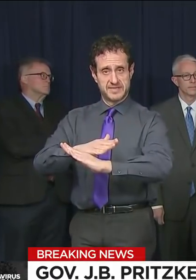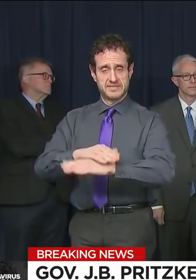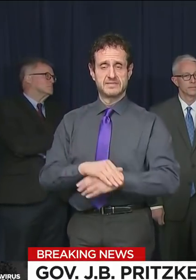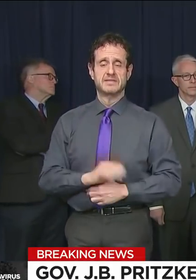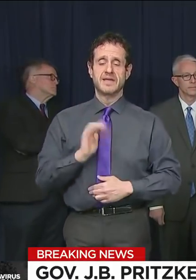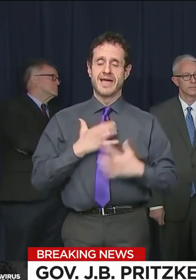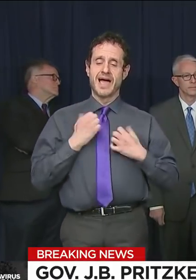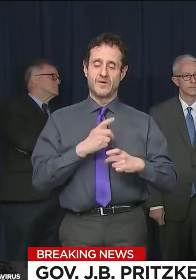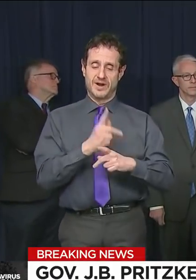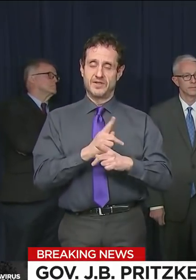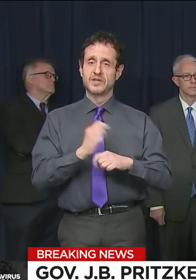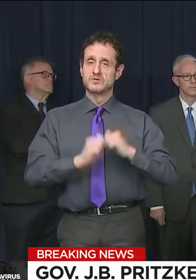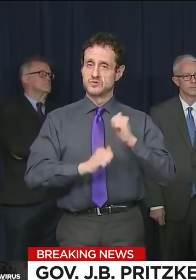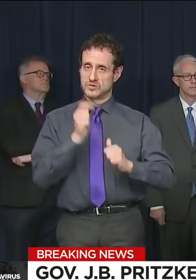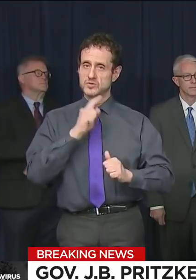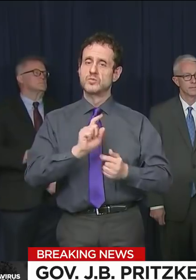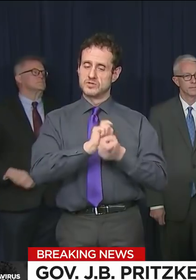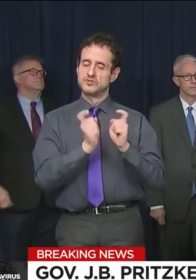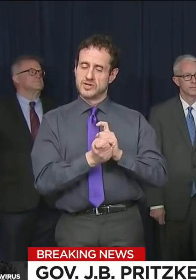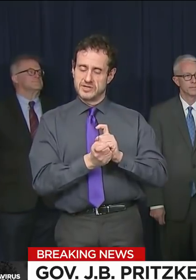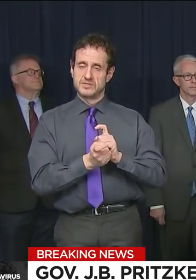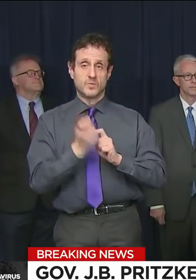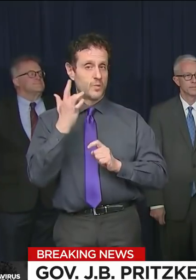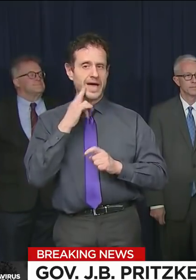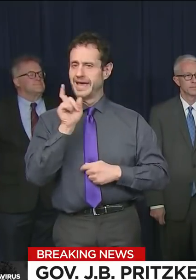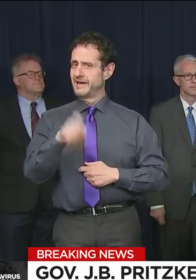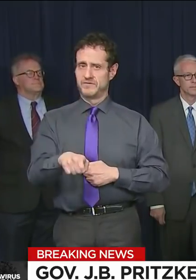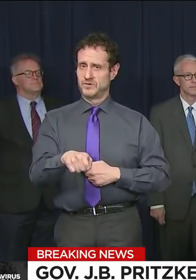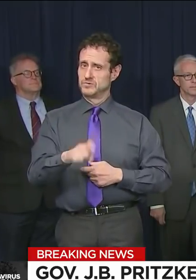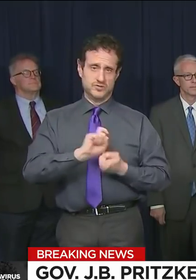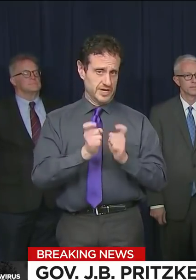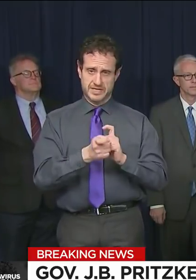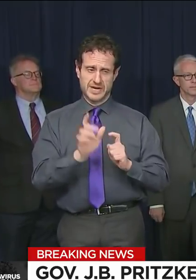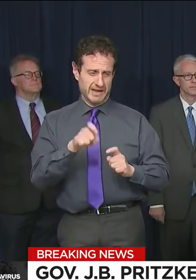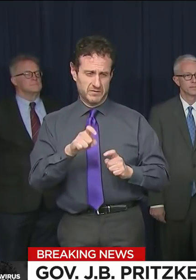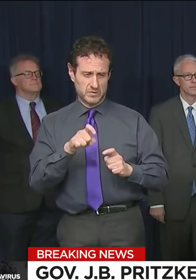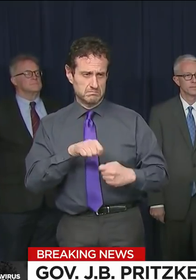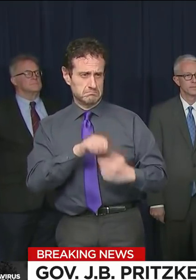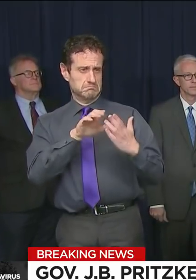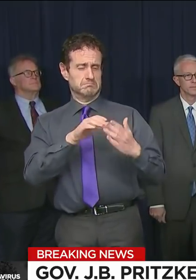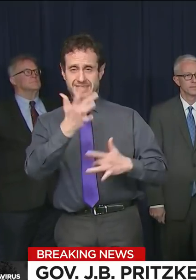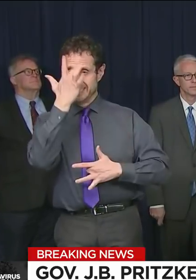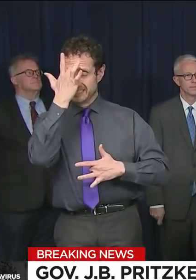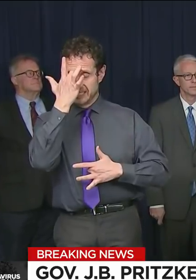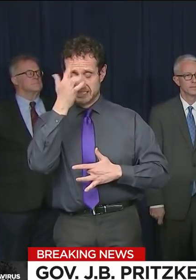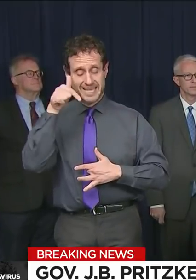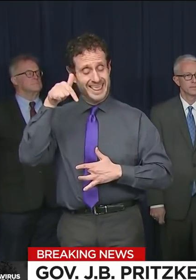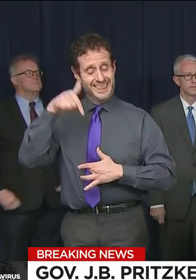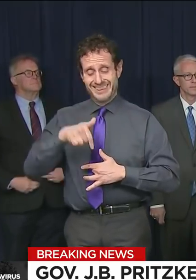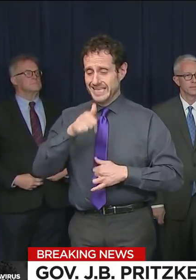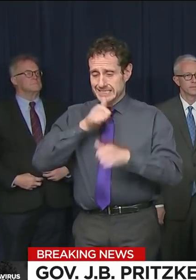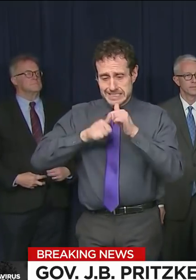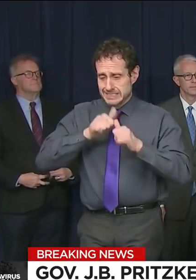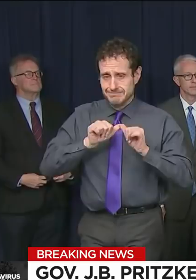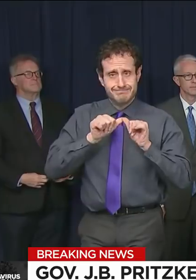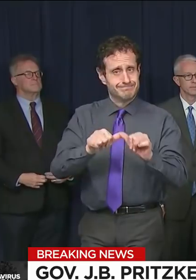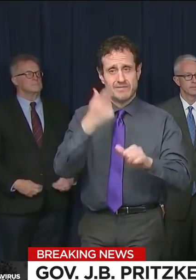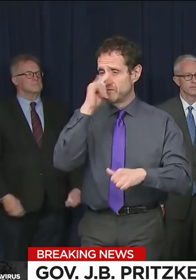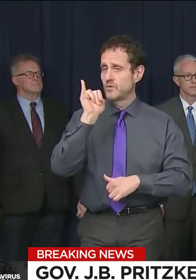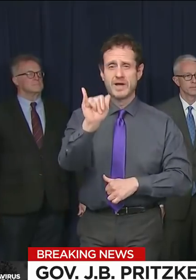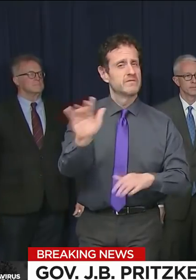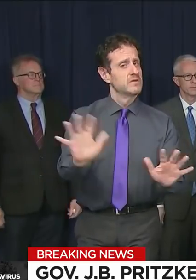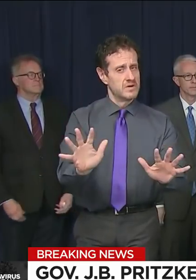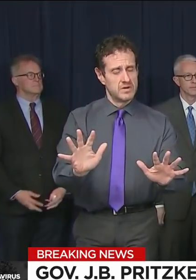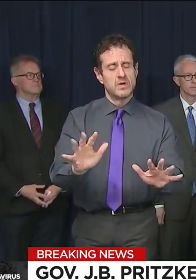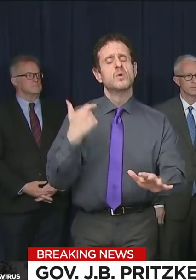because it must. This will not last forever. However, it's going to force us to change, but